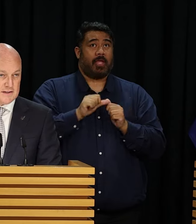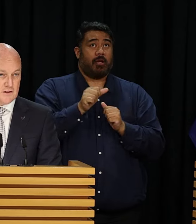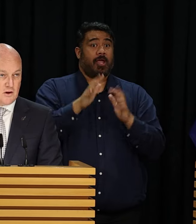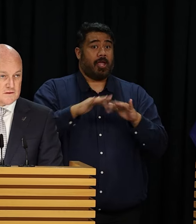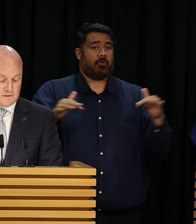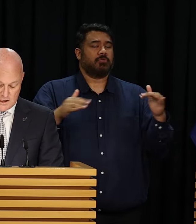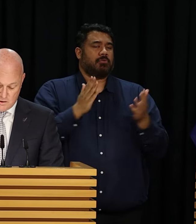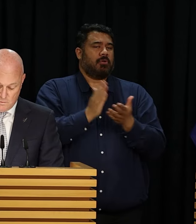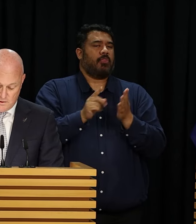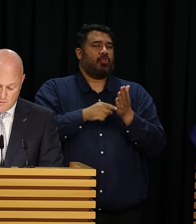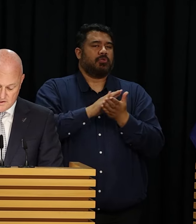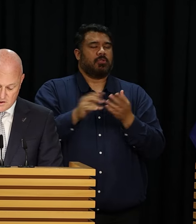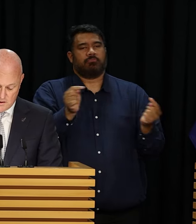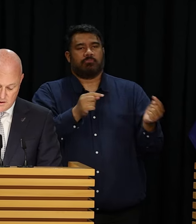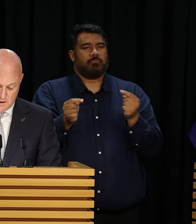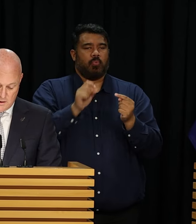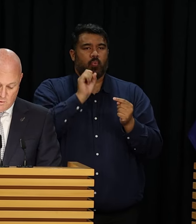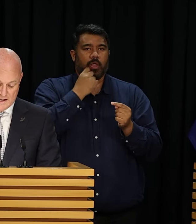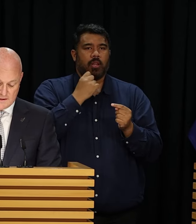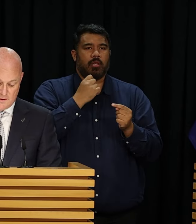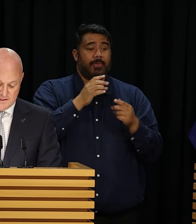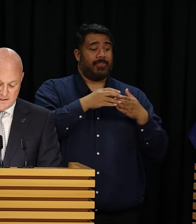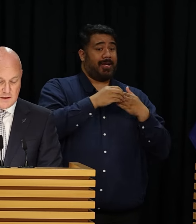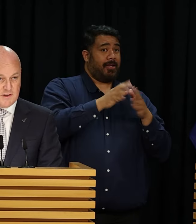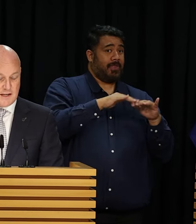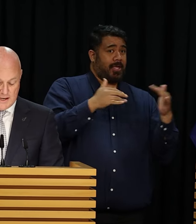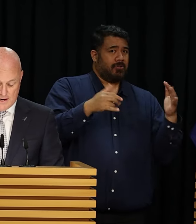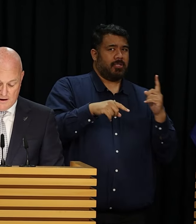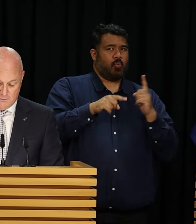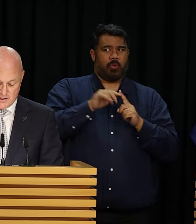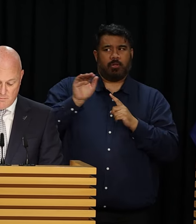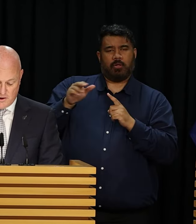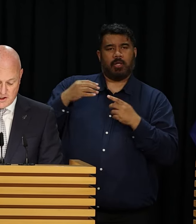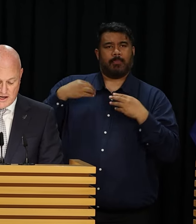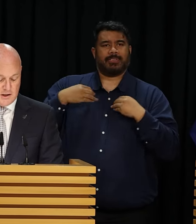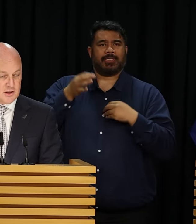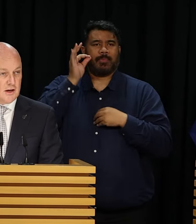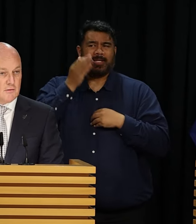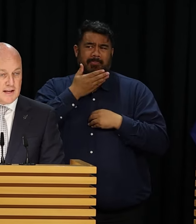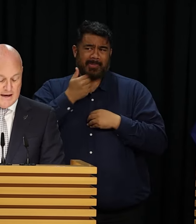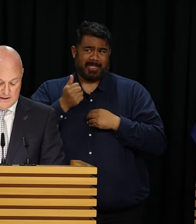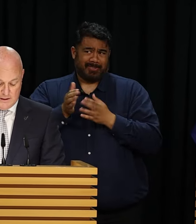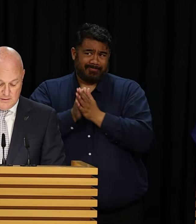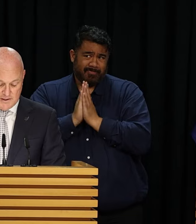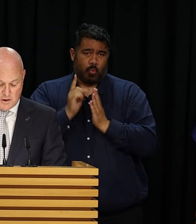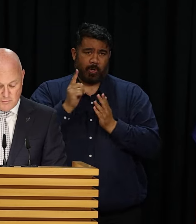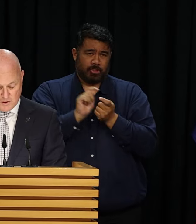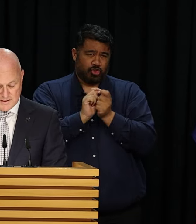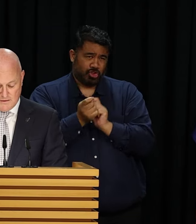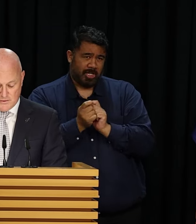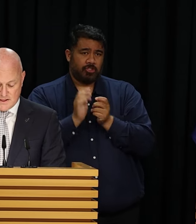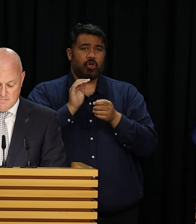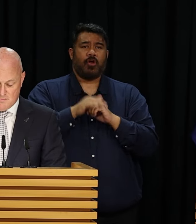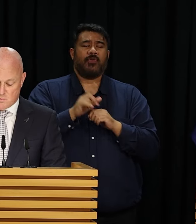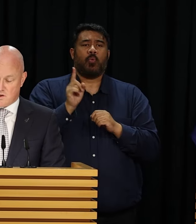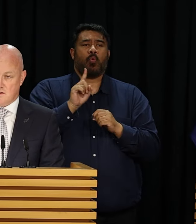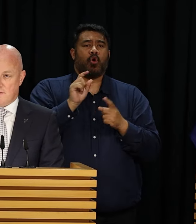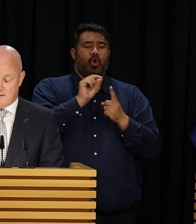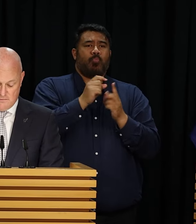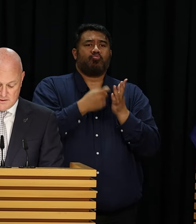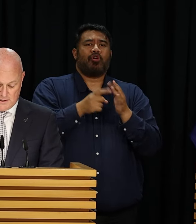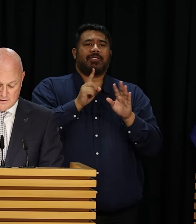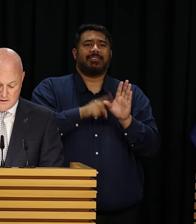the House, in consultation with the opposition, will ask that the Business Committee allow for a temporary change regarding the limits on proxy votes so that members